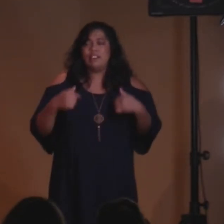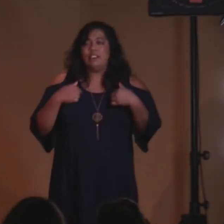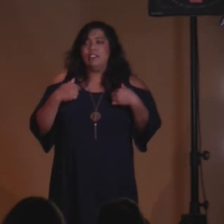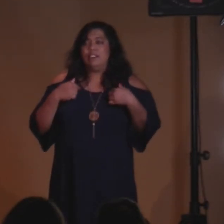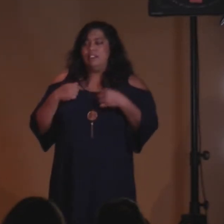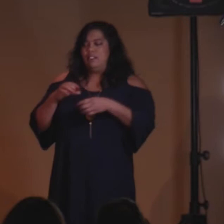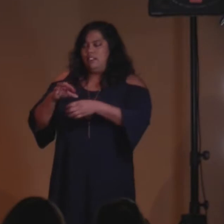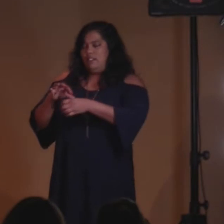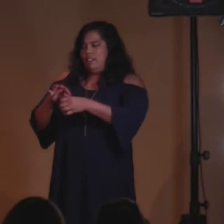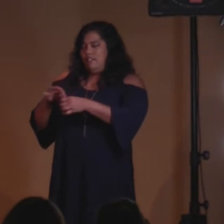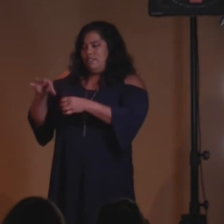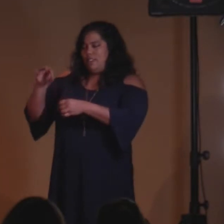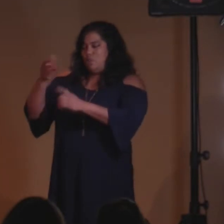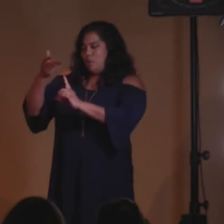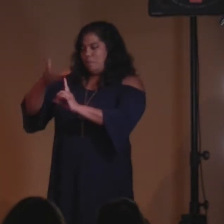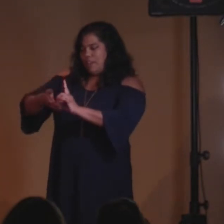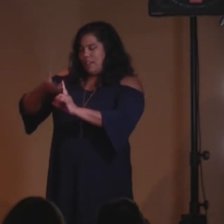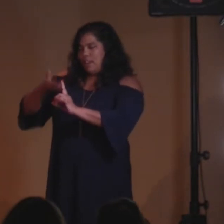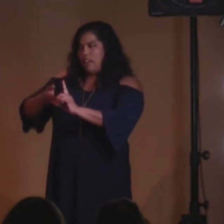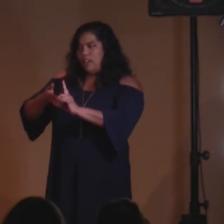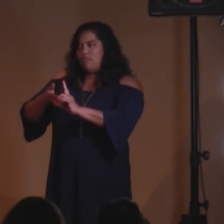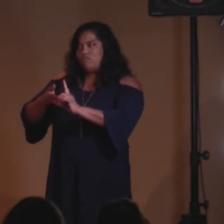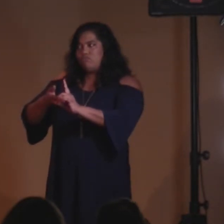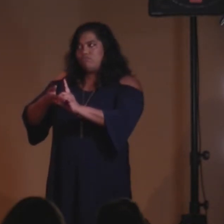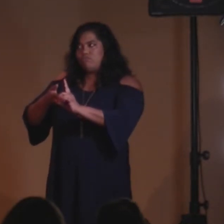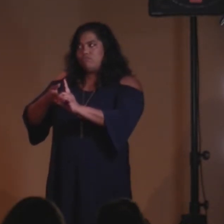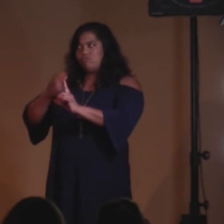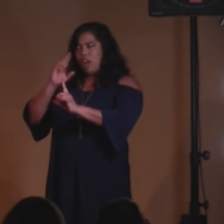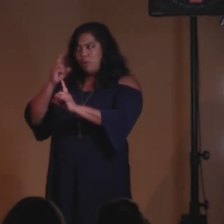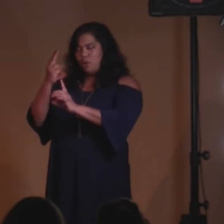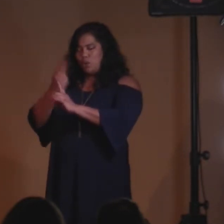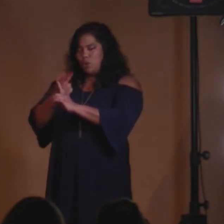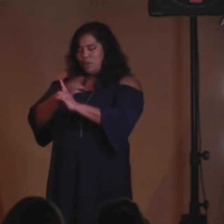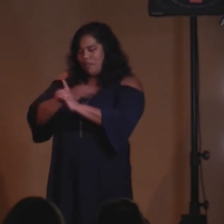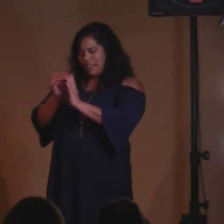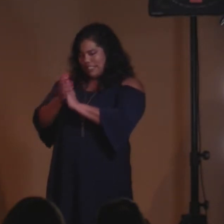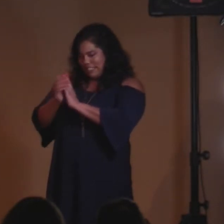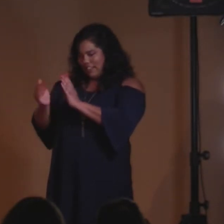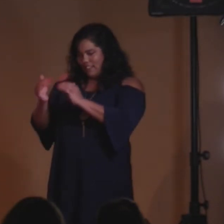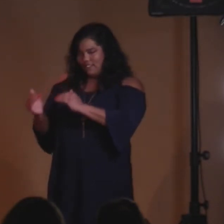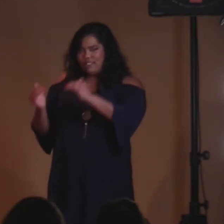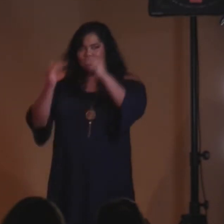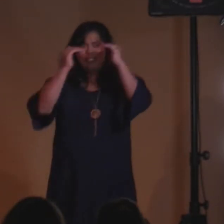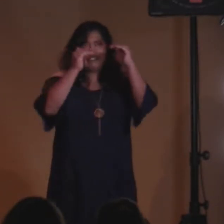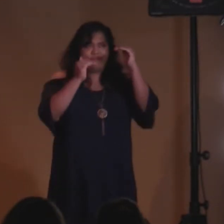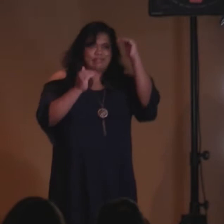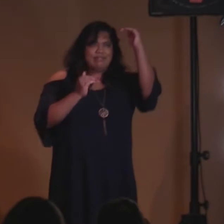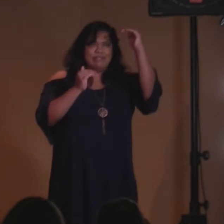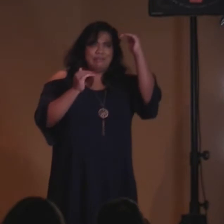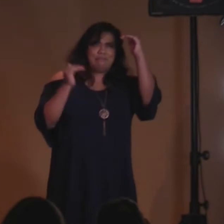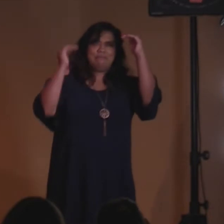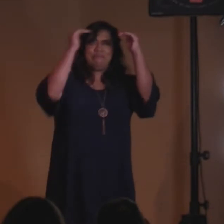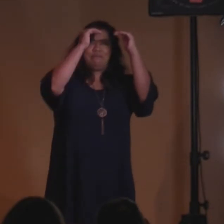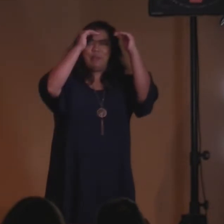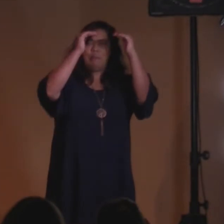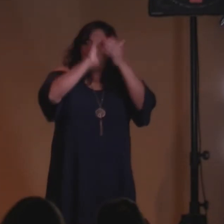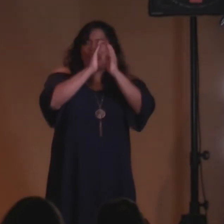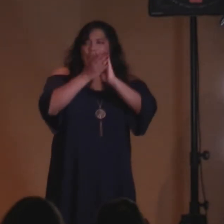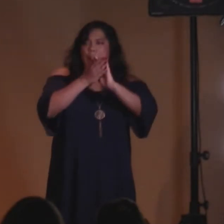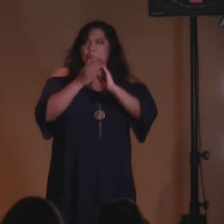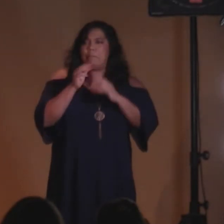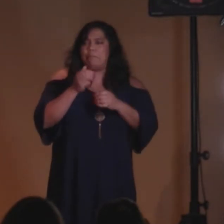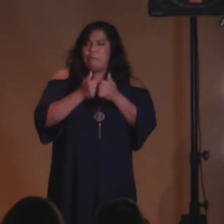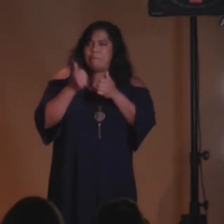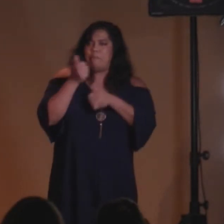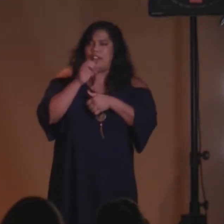the degree of being a master chef? That's the question. And some of us are and some of us aren't. And that's